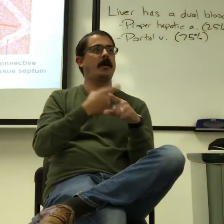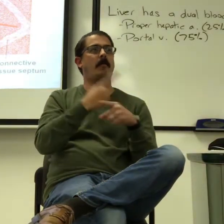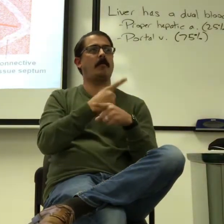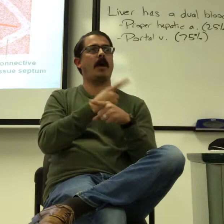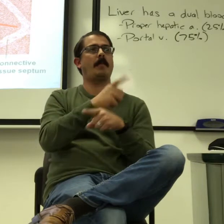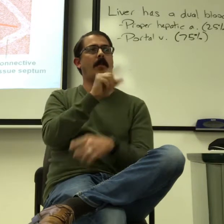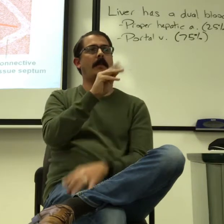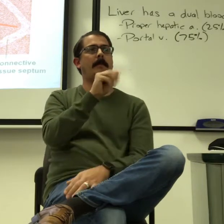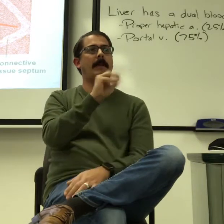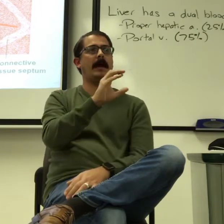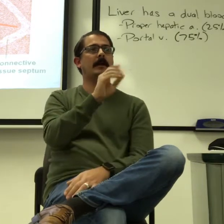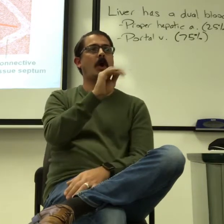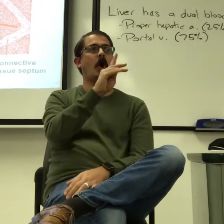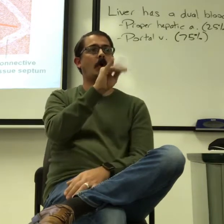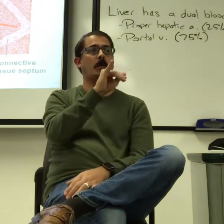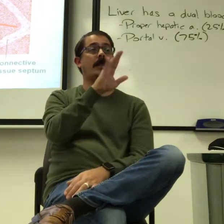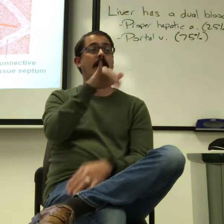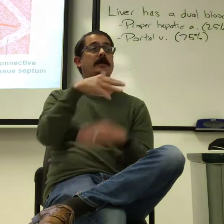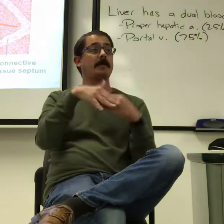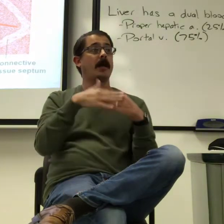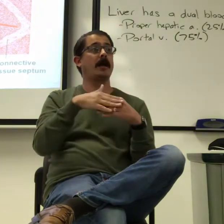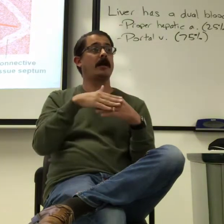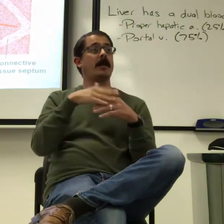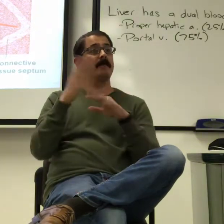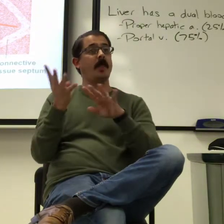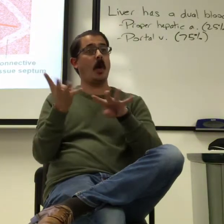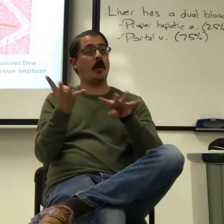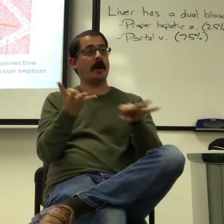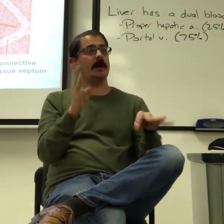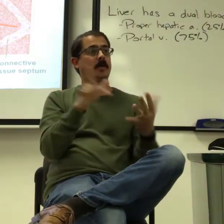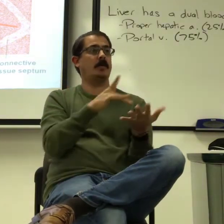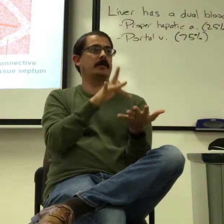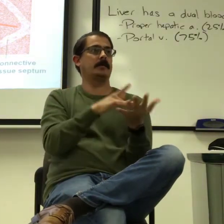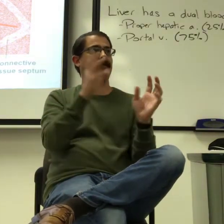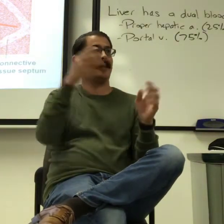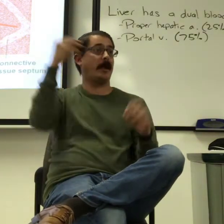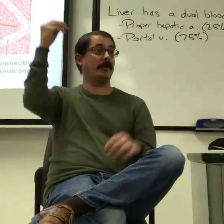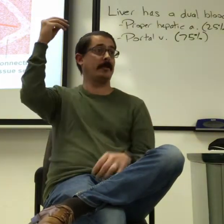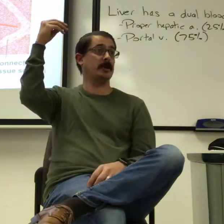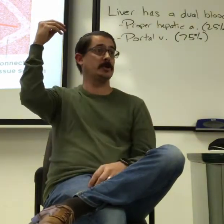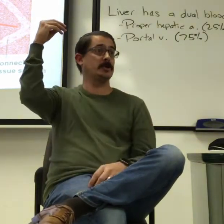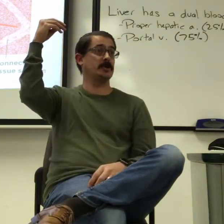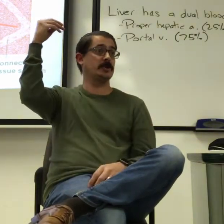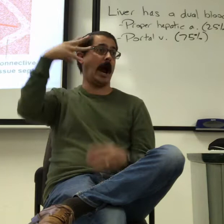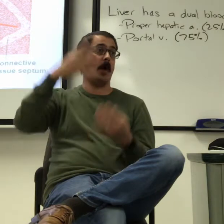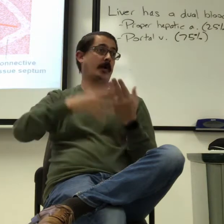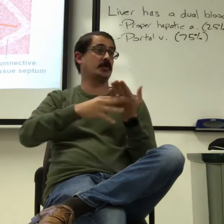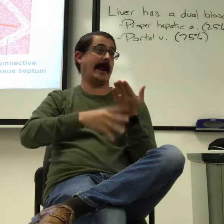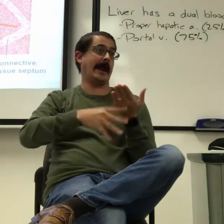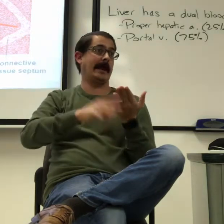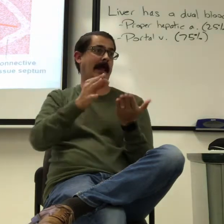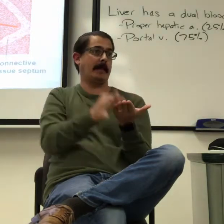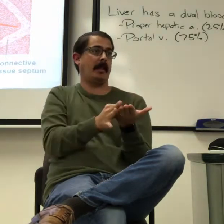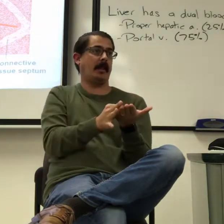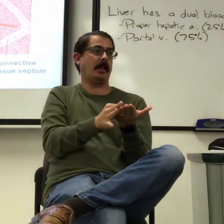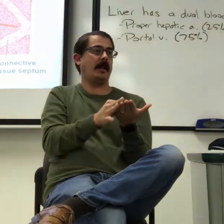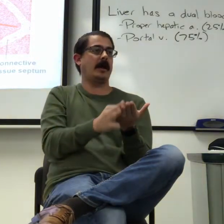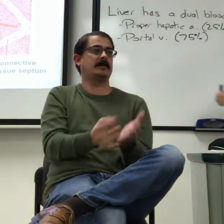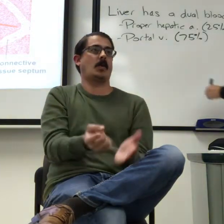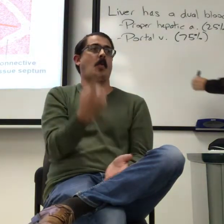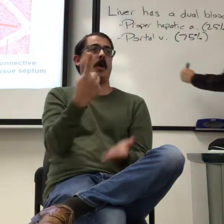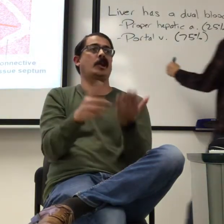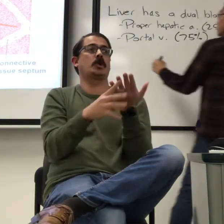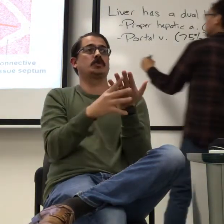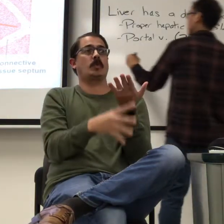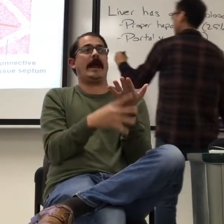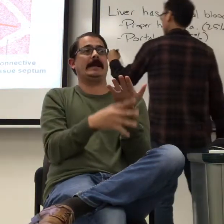And that's the blood that's flowing towards the shower drain there. It has a singular venous drainage